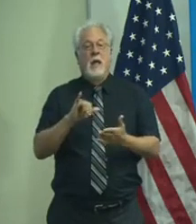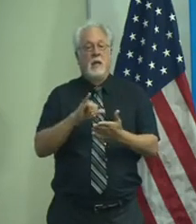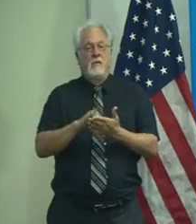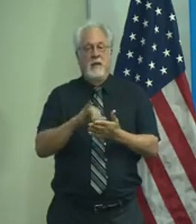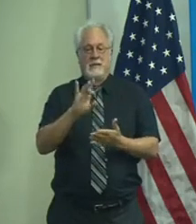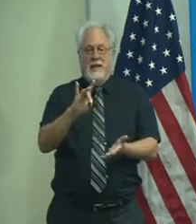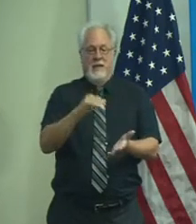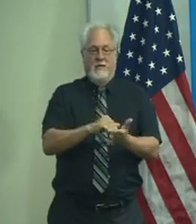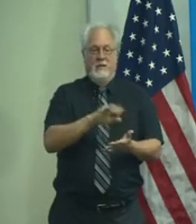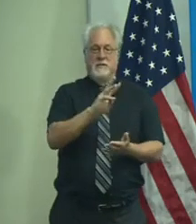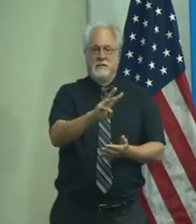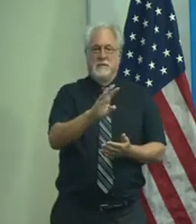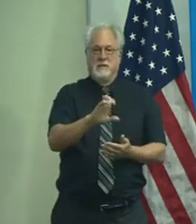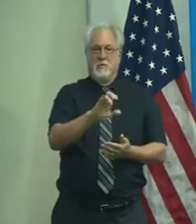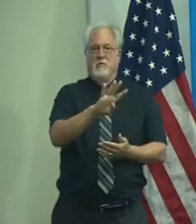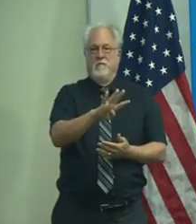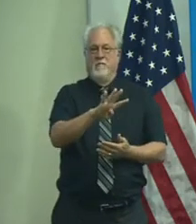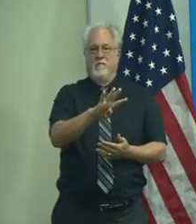on